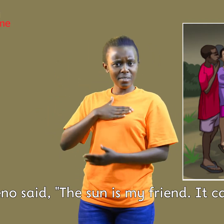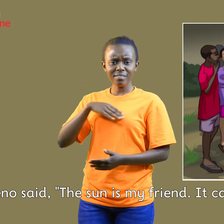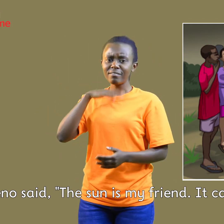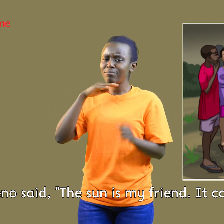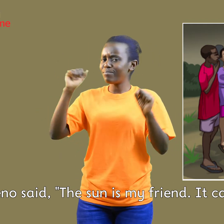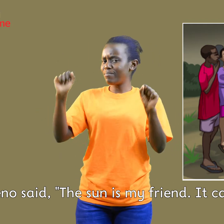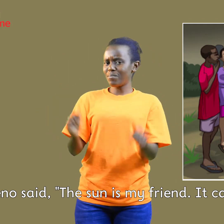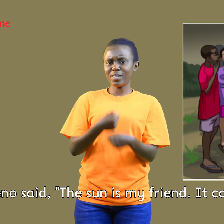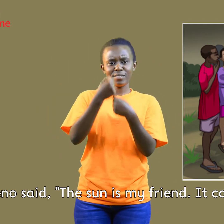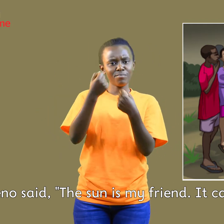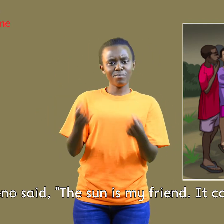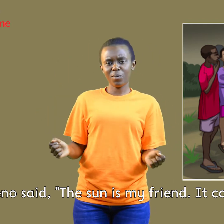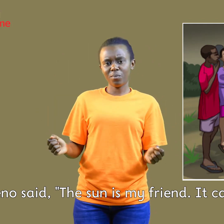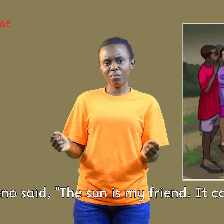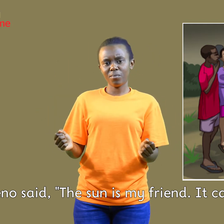my friend. It cannot die."